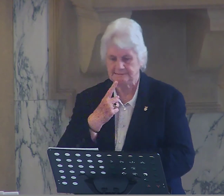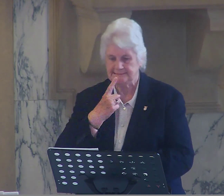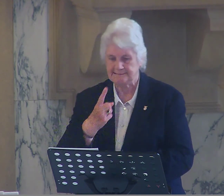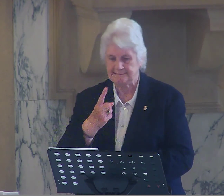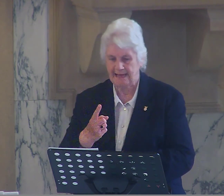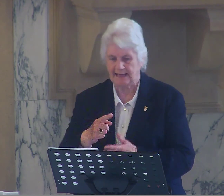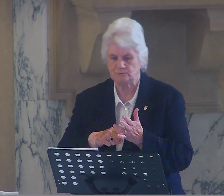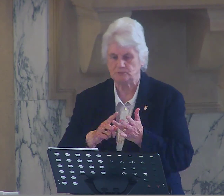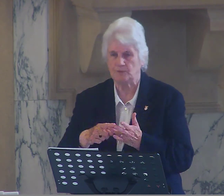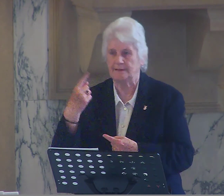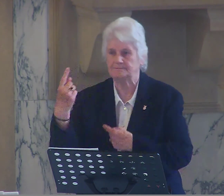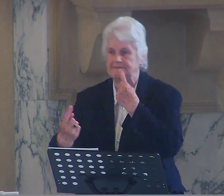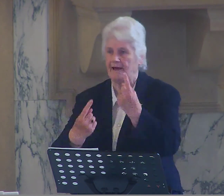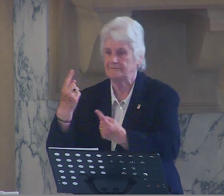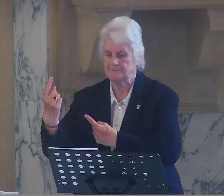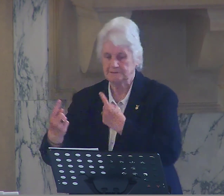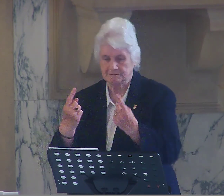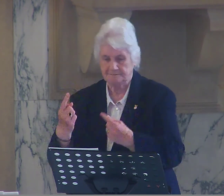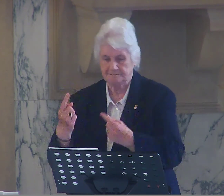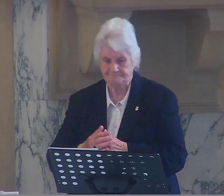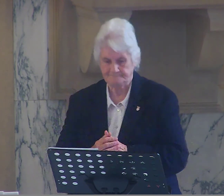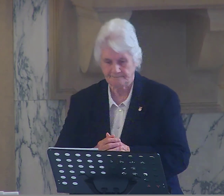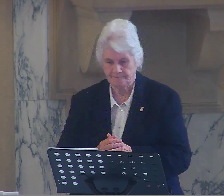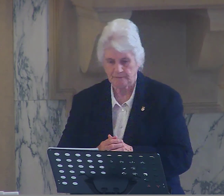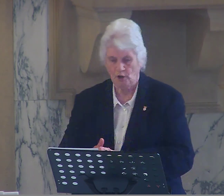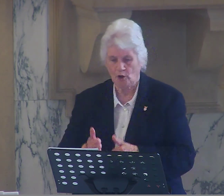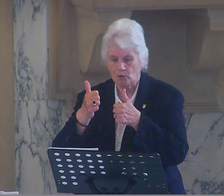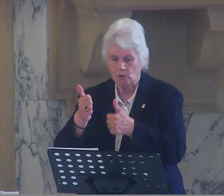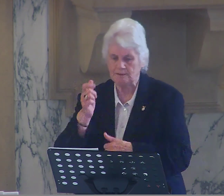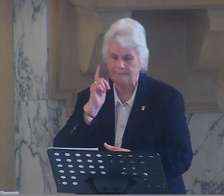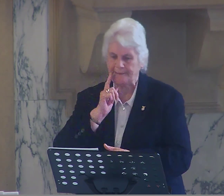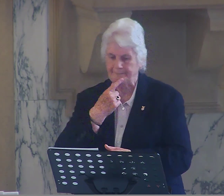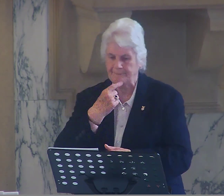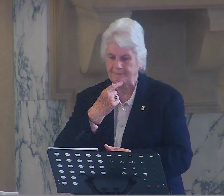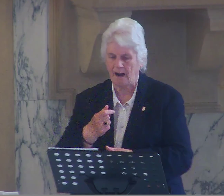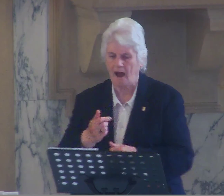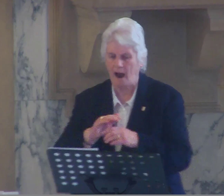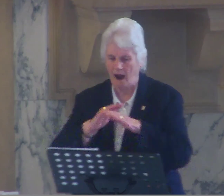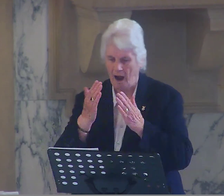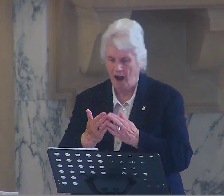People that do not believe in God say to themselves,